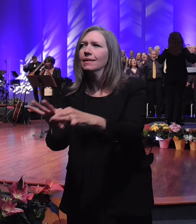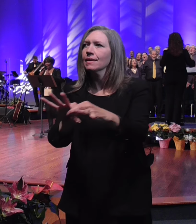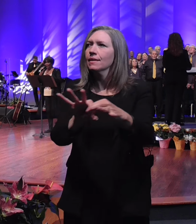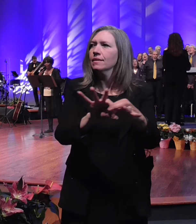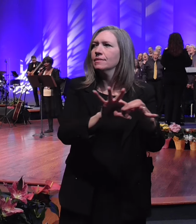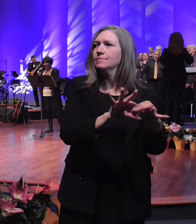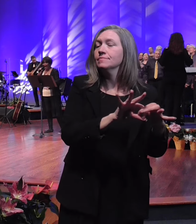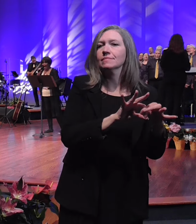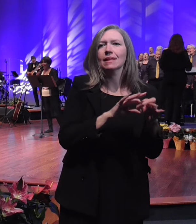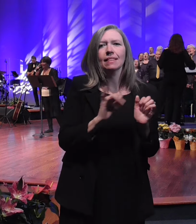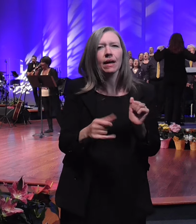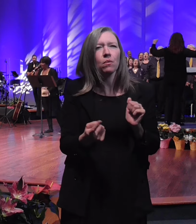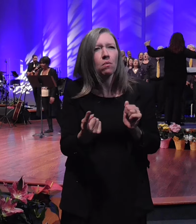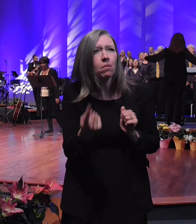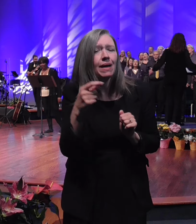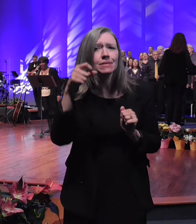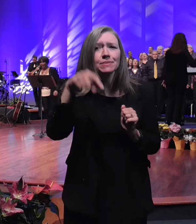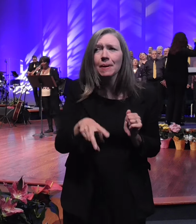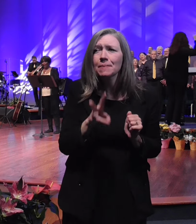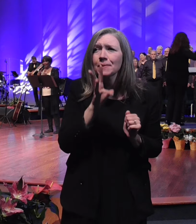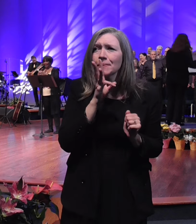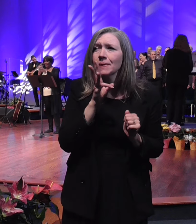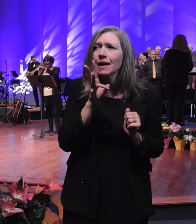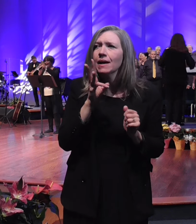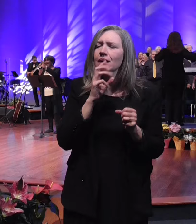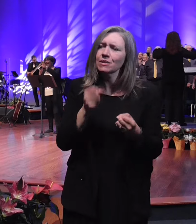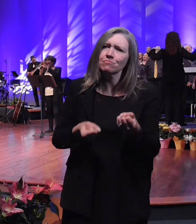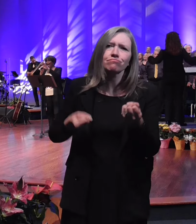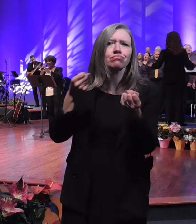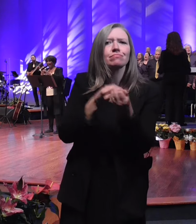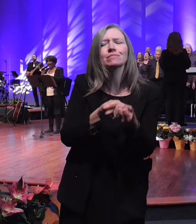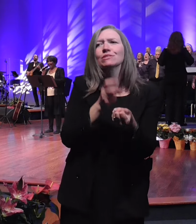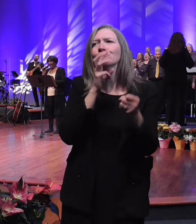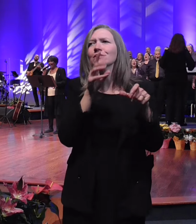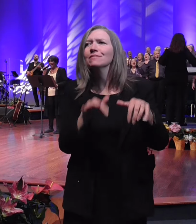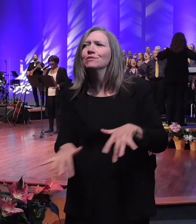A drop of water can keep it